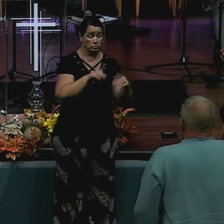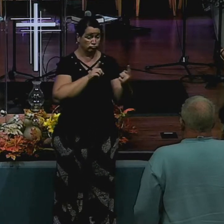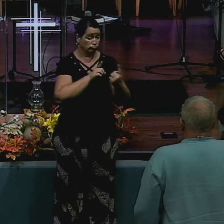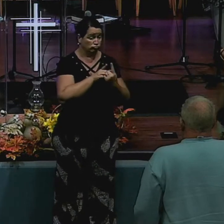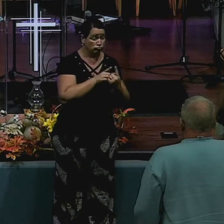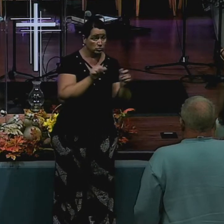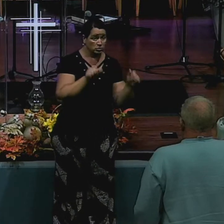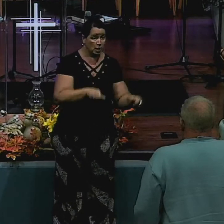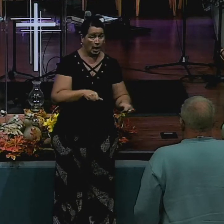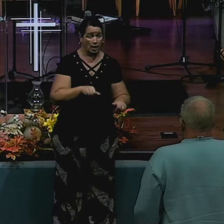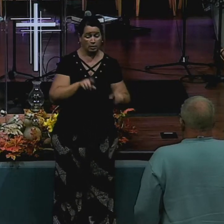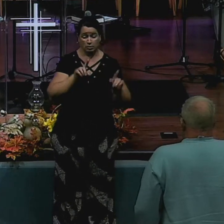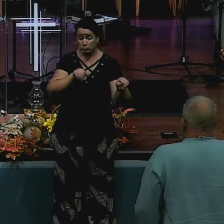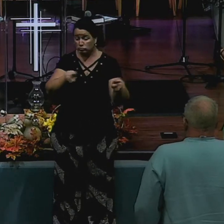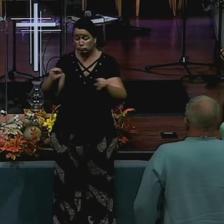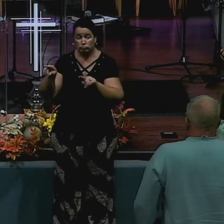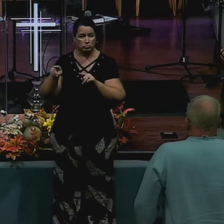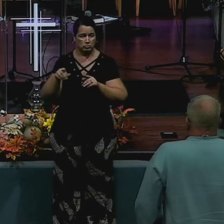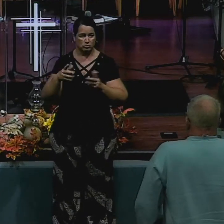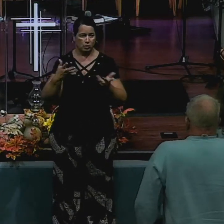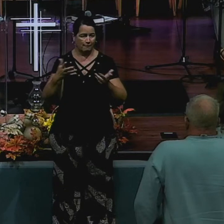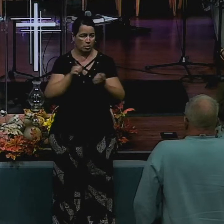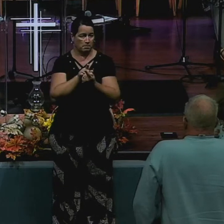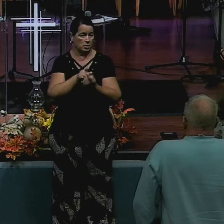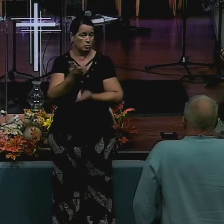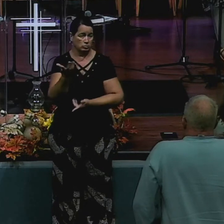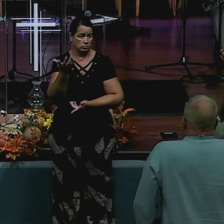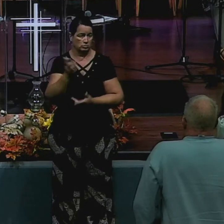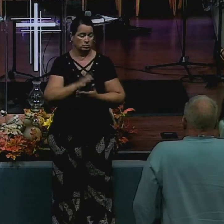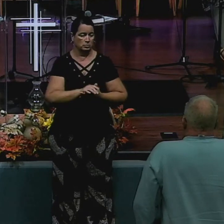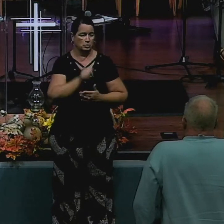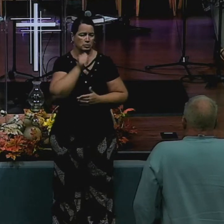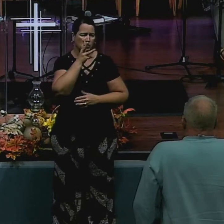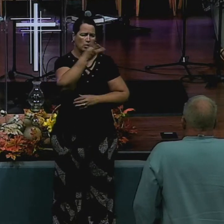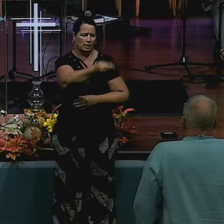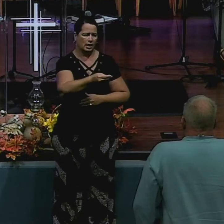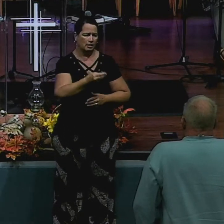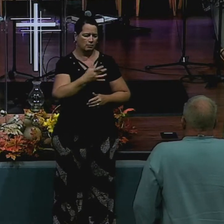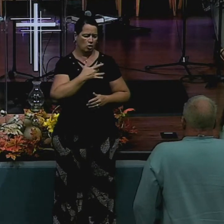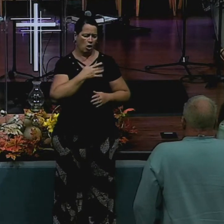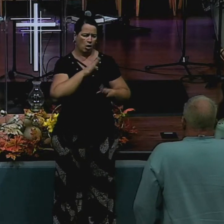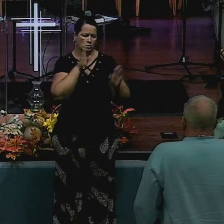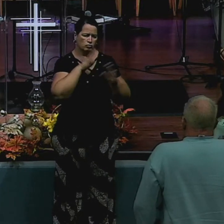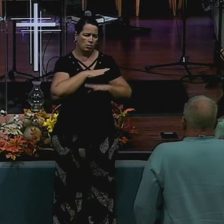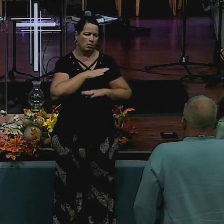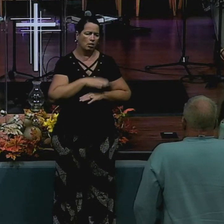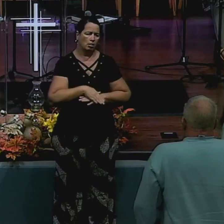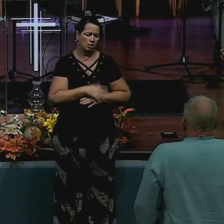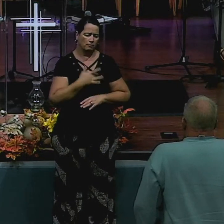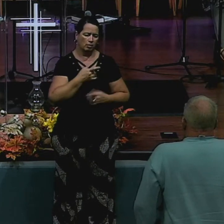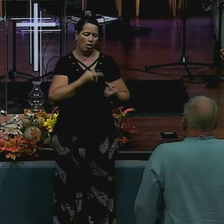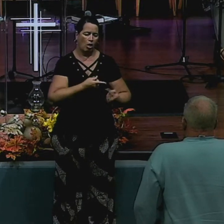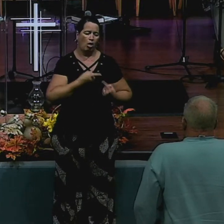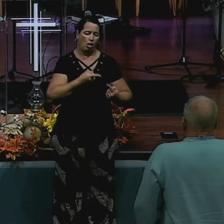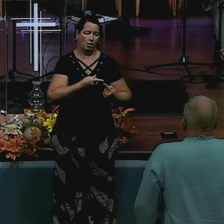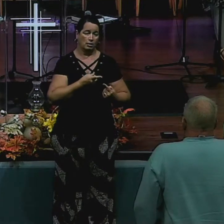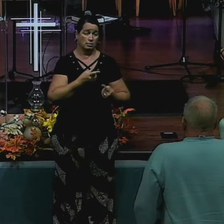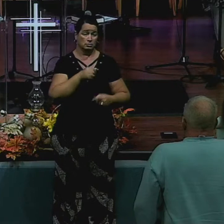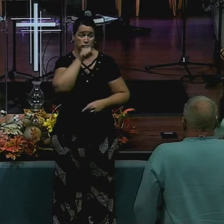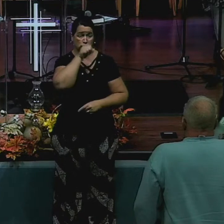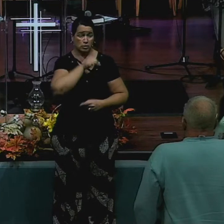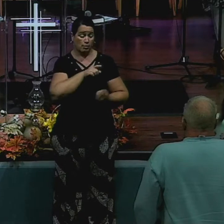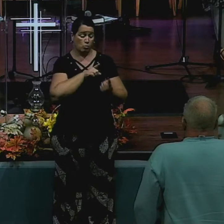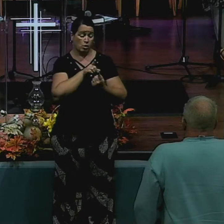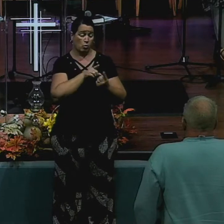do not leave here with a troubled heart. Please fill out a card. One of your pastors, myself included, would love to talk to you one-on-one. Pastor Clyde,